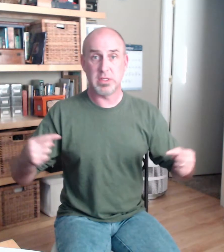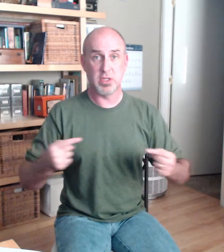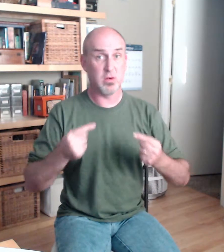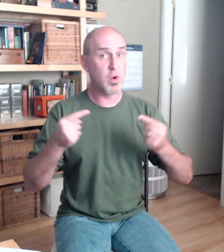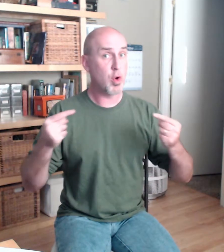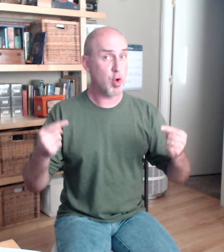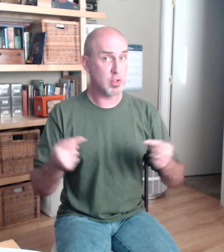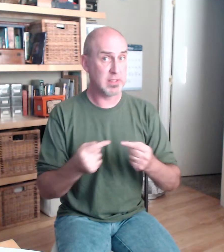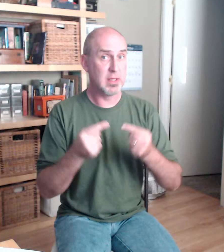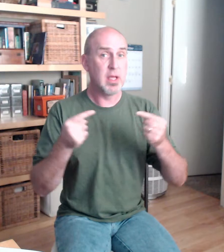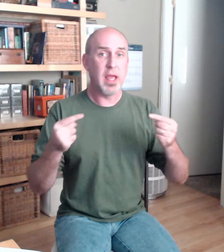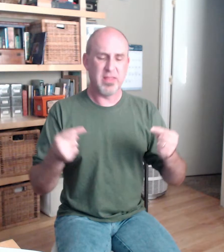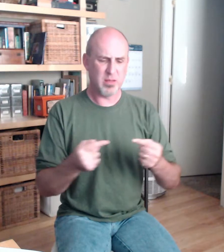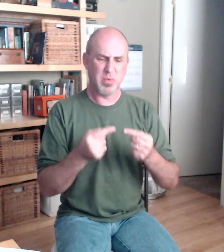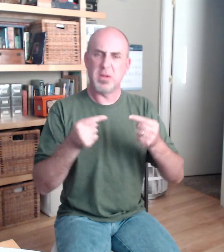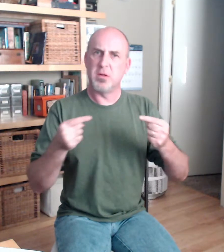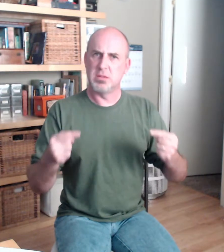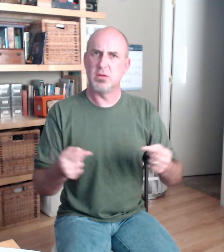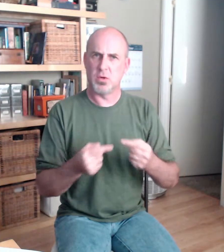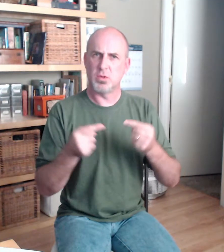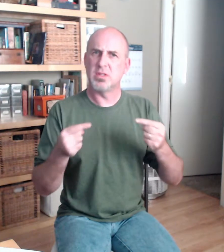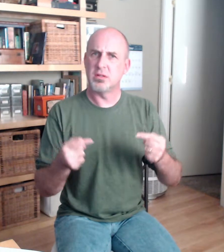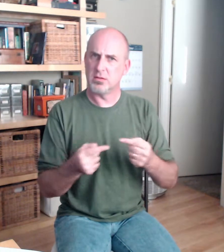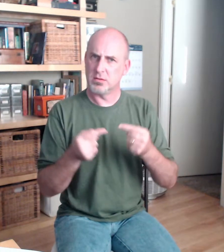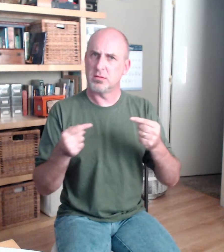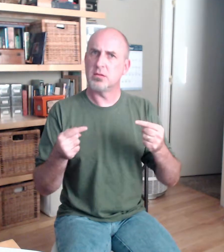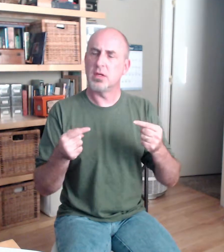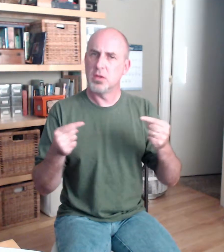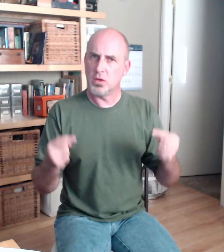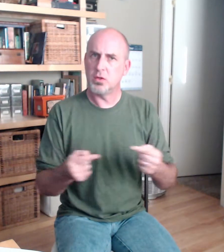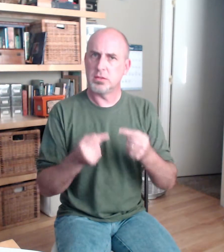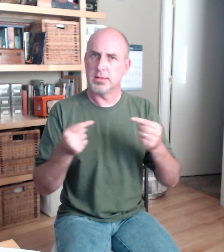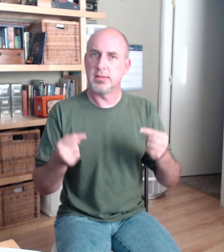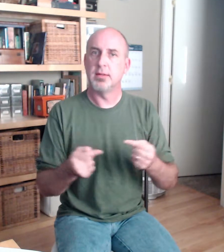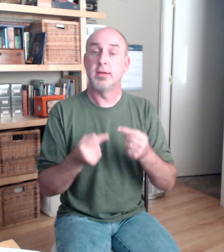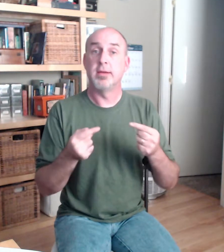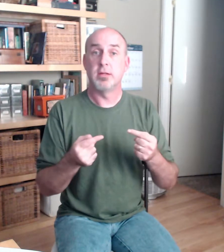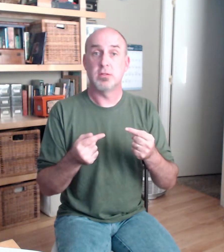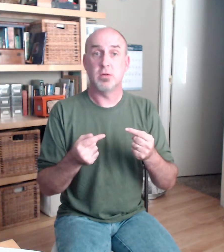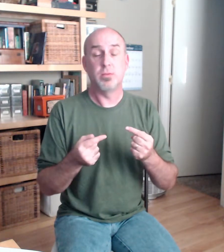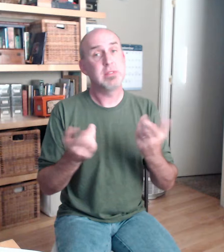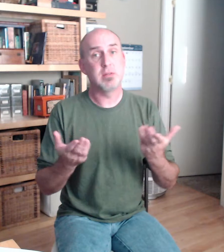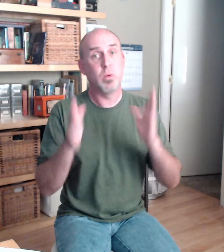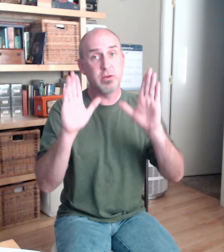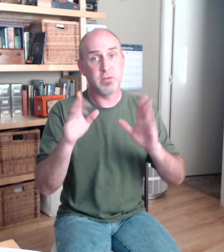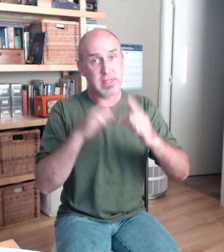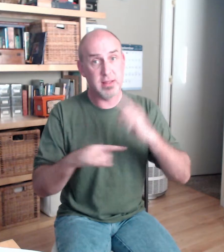other. Hurt. And they come pretty close. Hurt. Hurt. So this is a wonderful sign that you